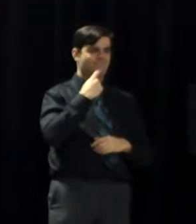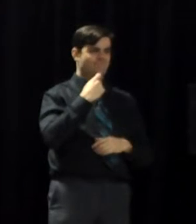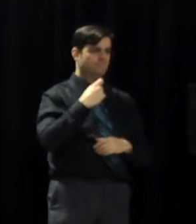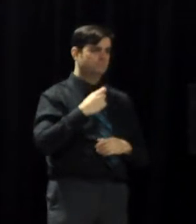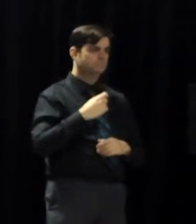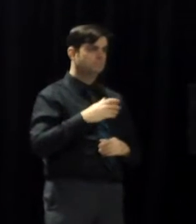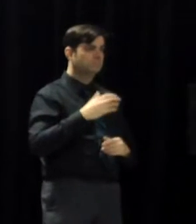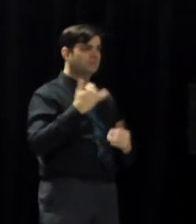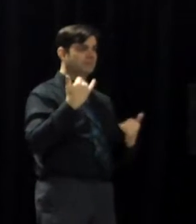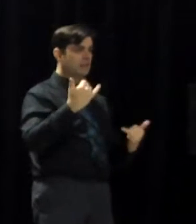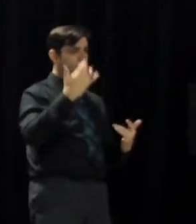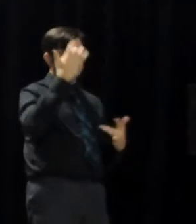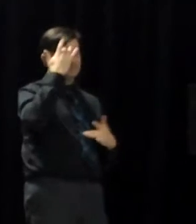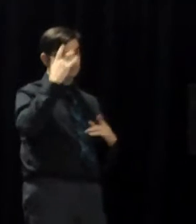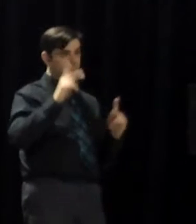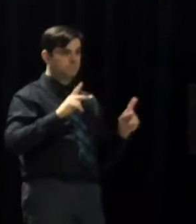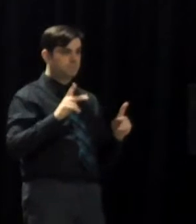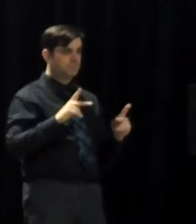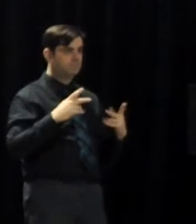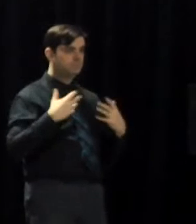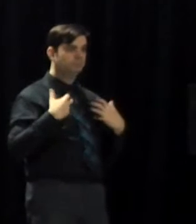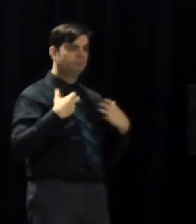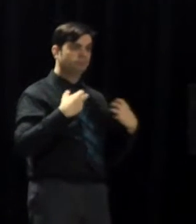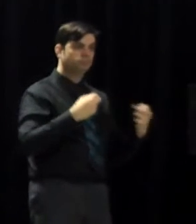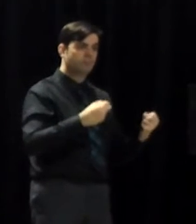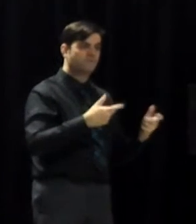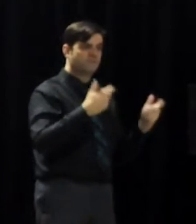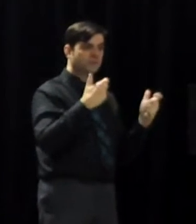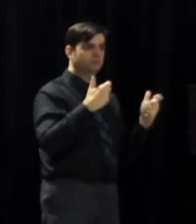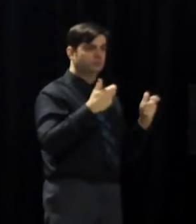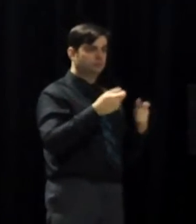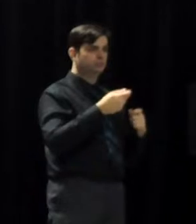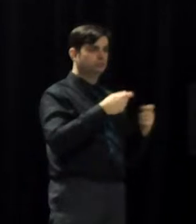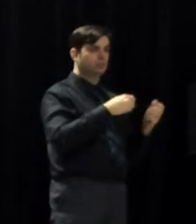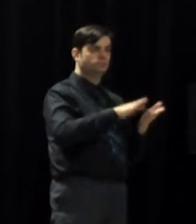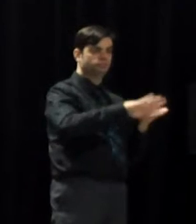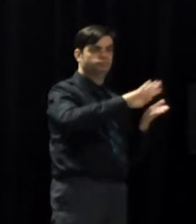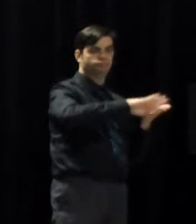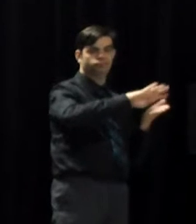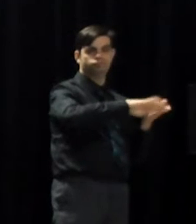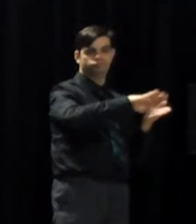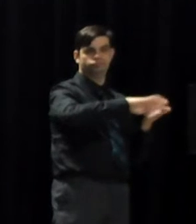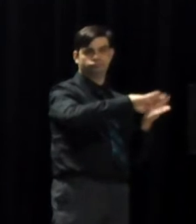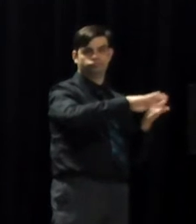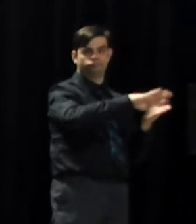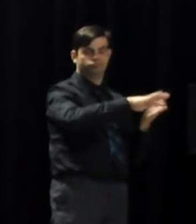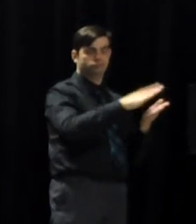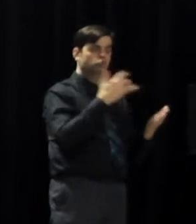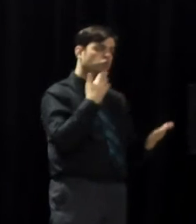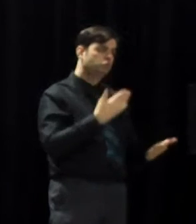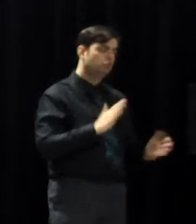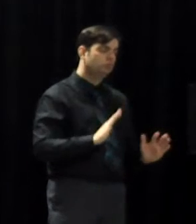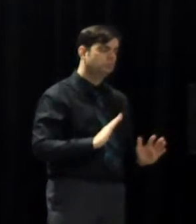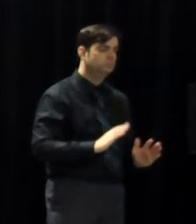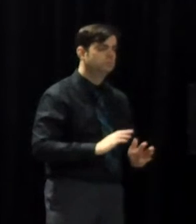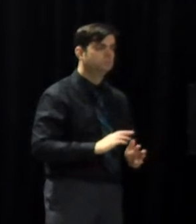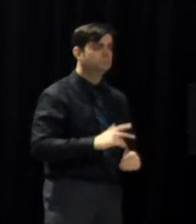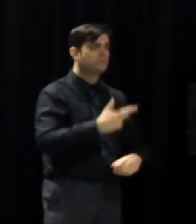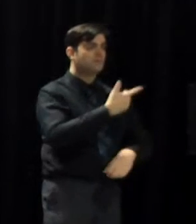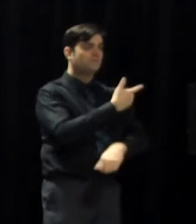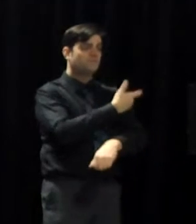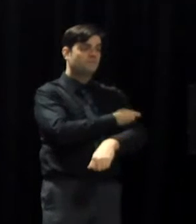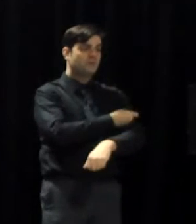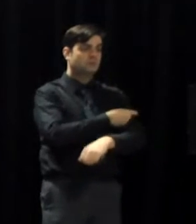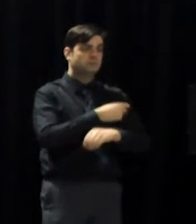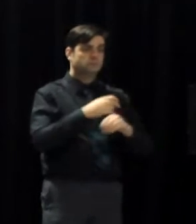this bout with this virus. As for the vaccine distribution in nursing homes, do you know how the consent